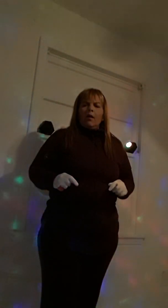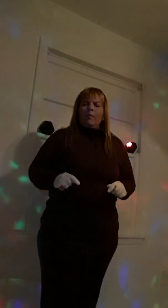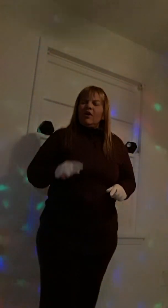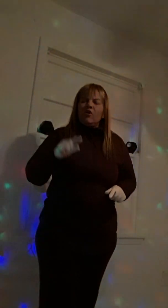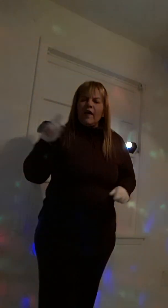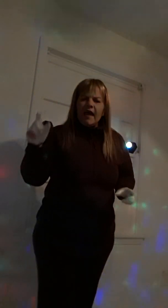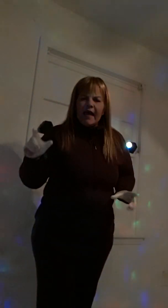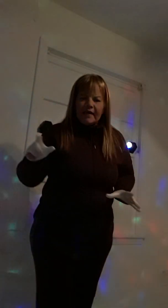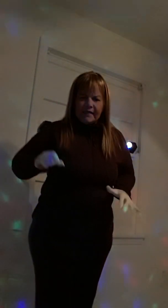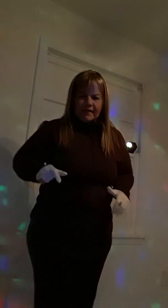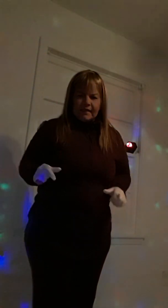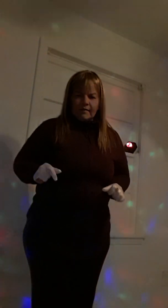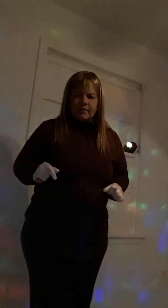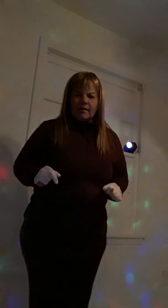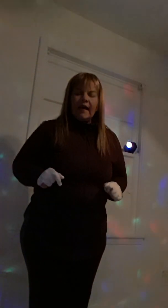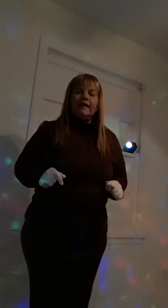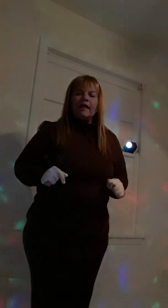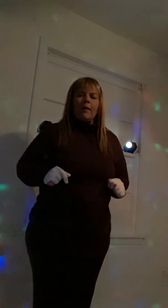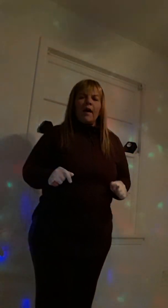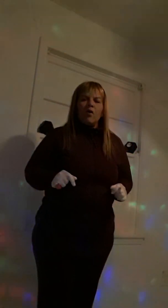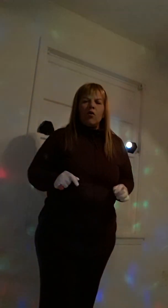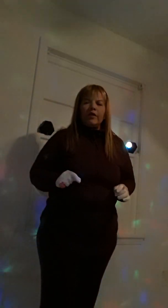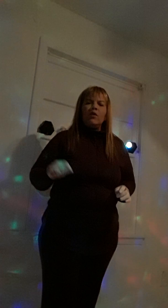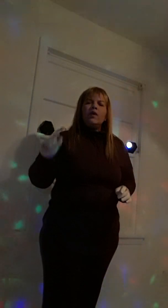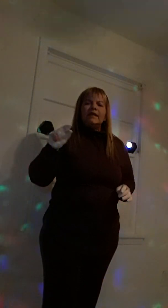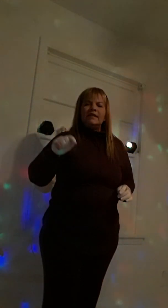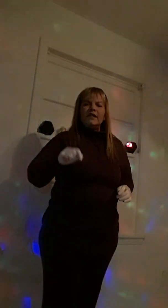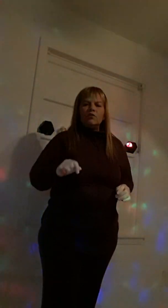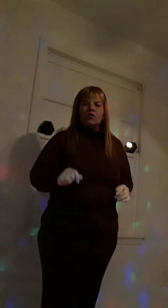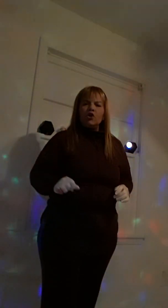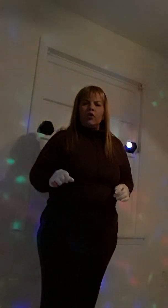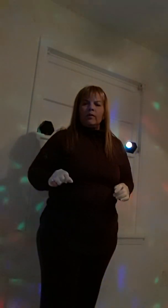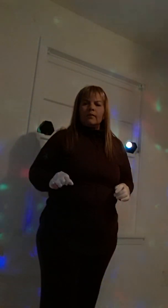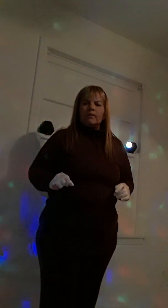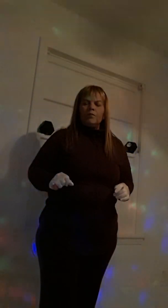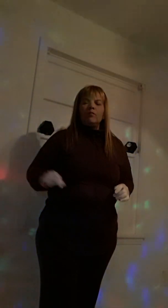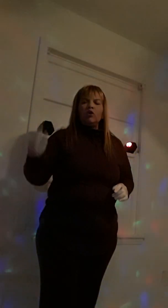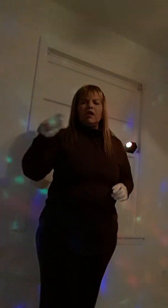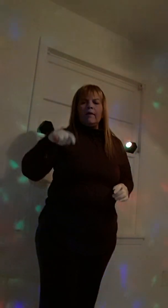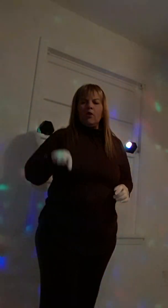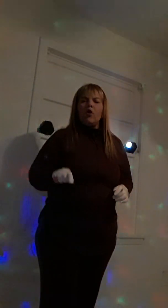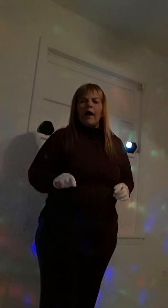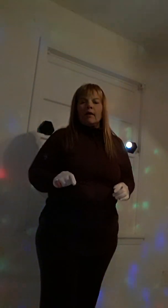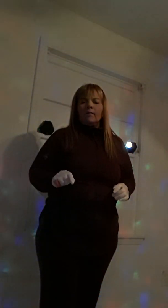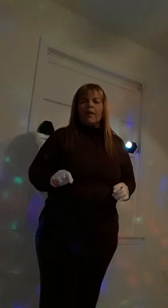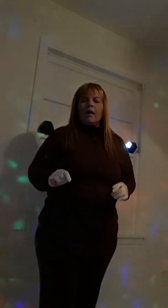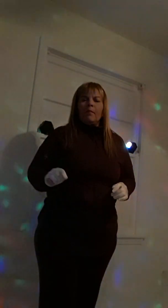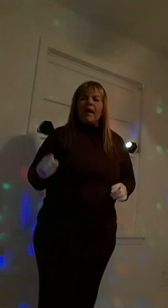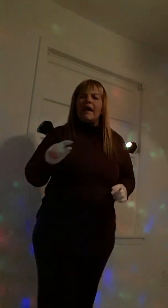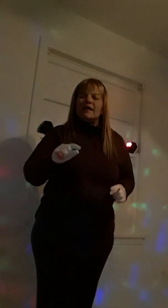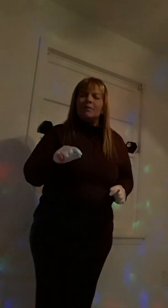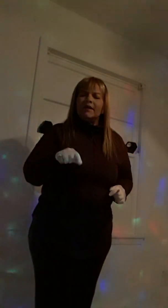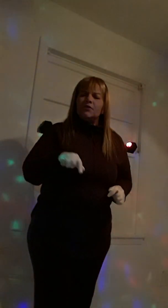Pero no es el trabajo de una institución motivadora Para las